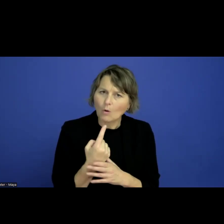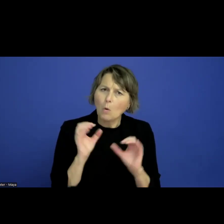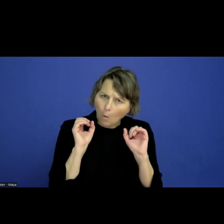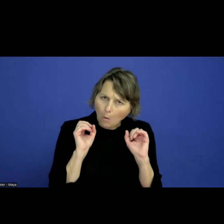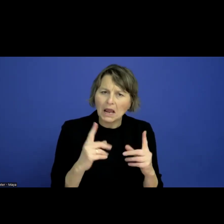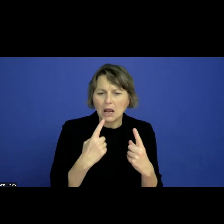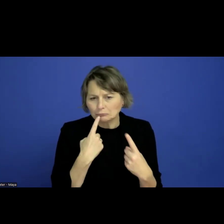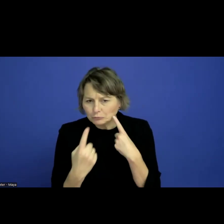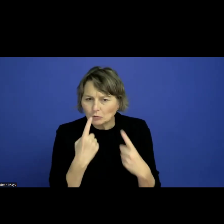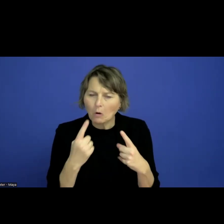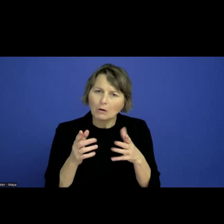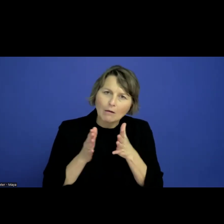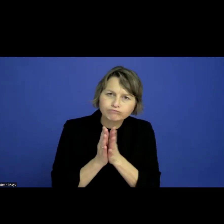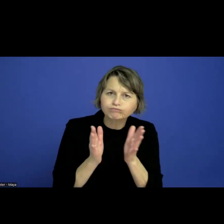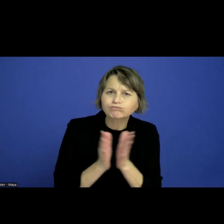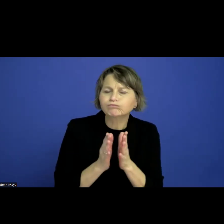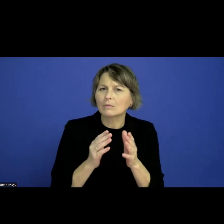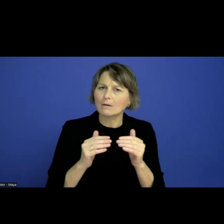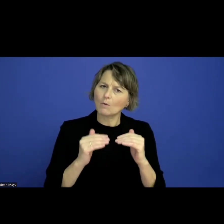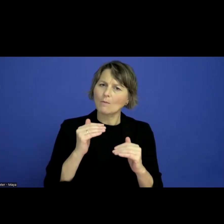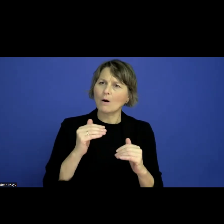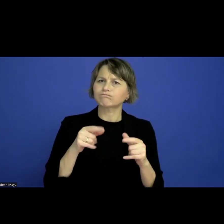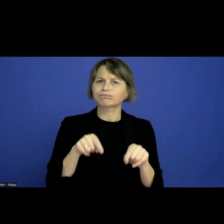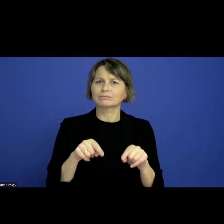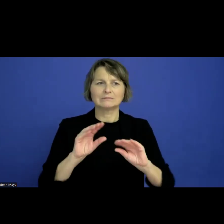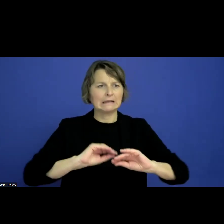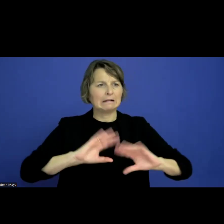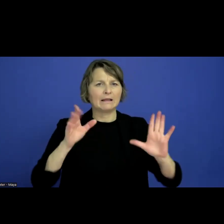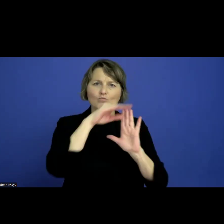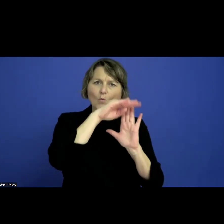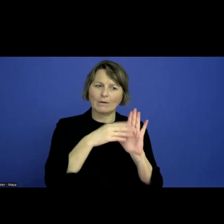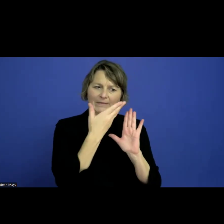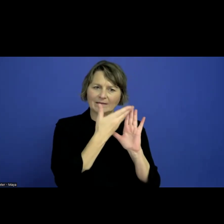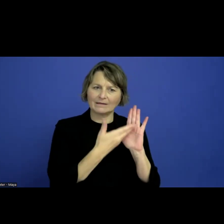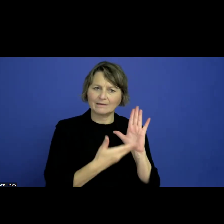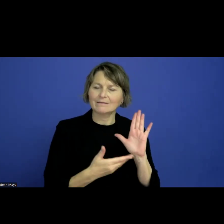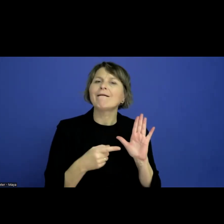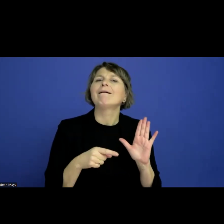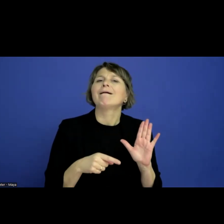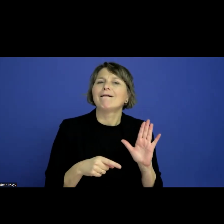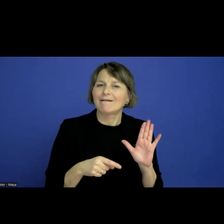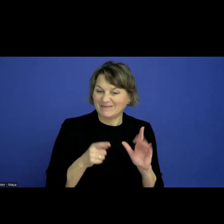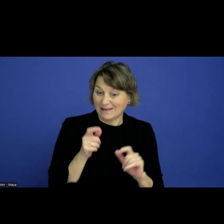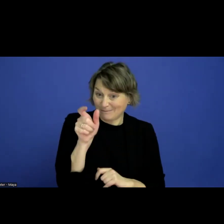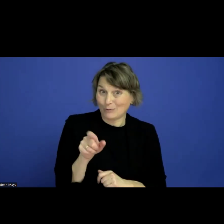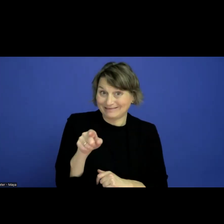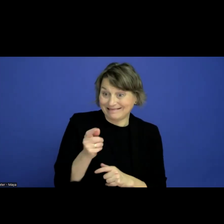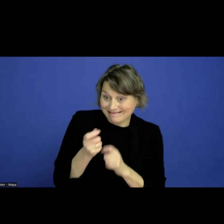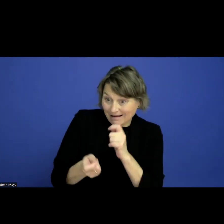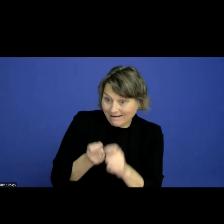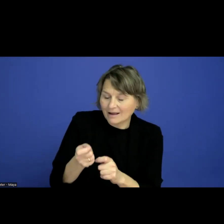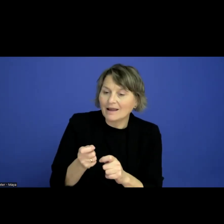we explain our We Care program and what it means for caregiver, the better it helps them